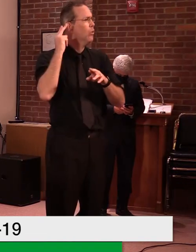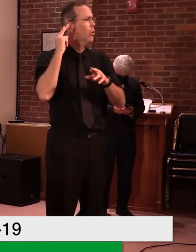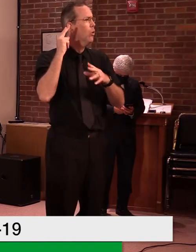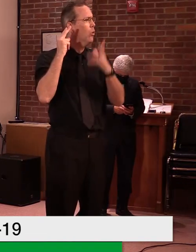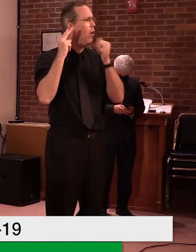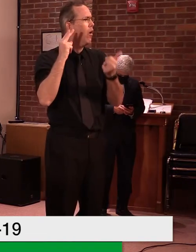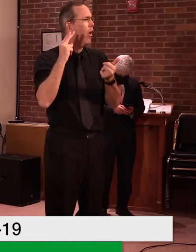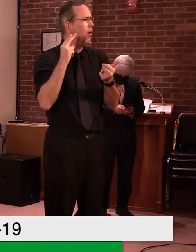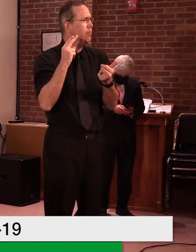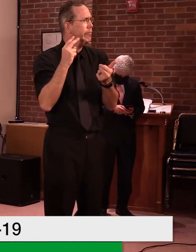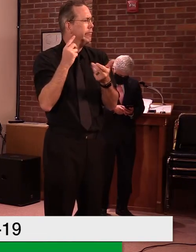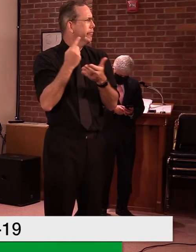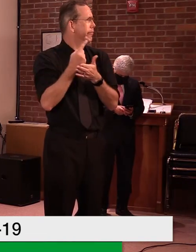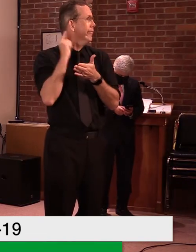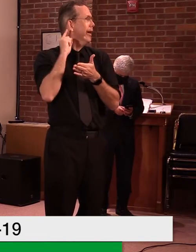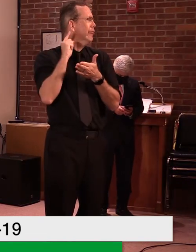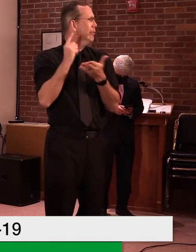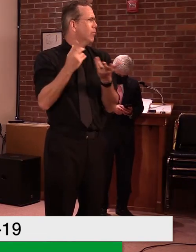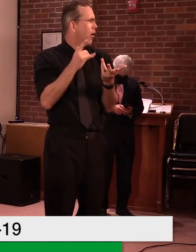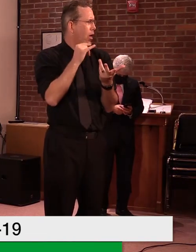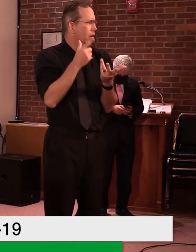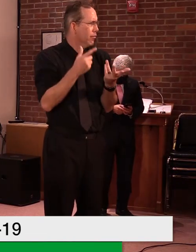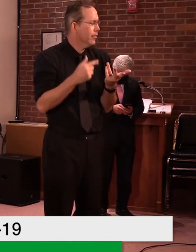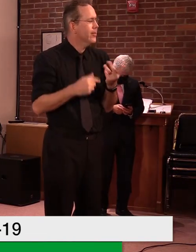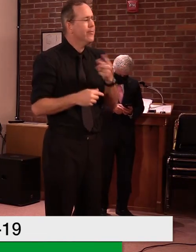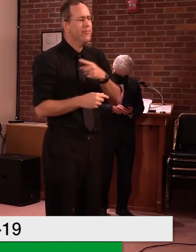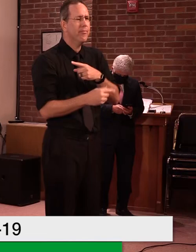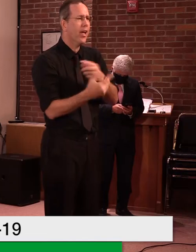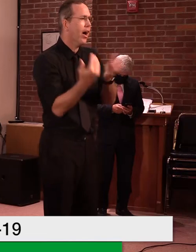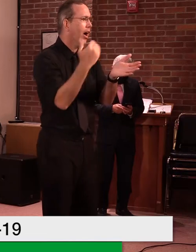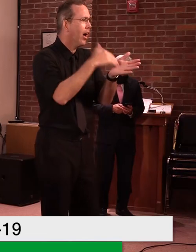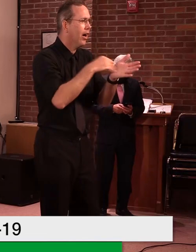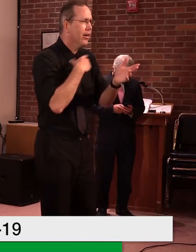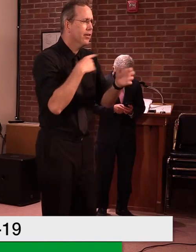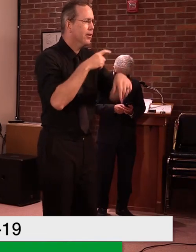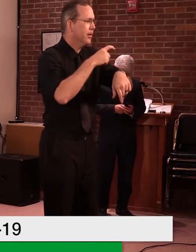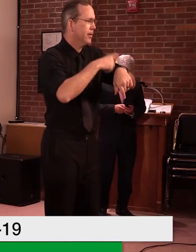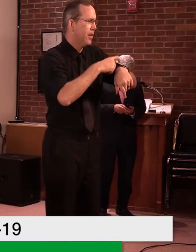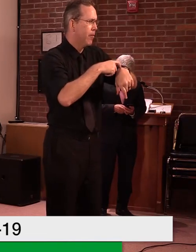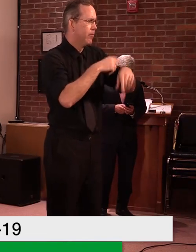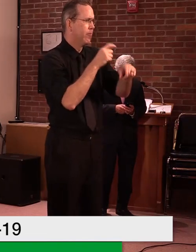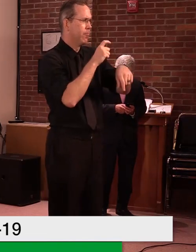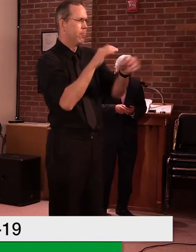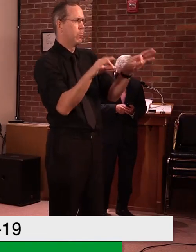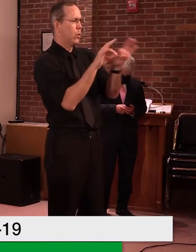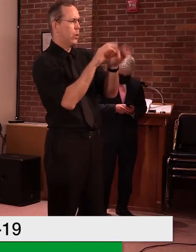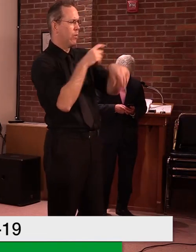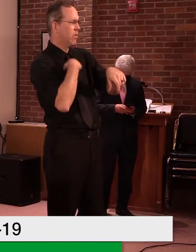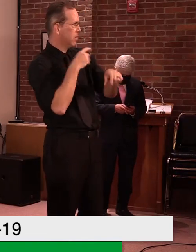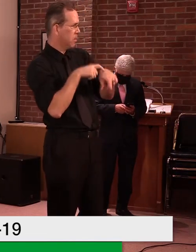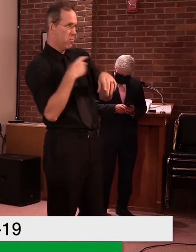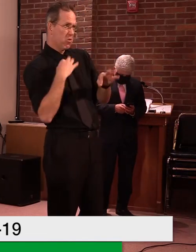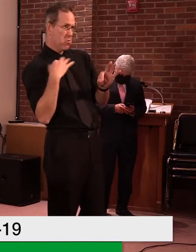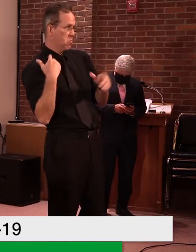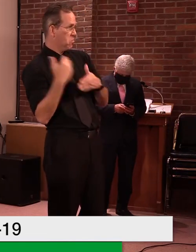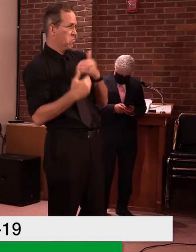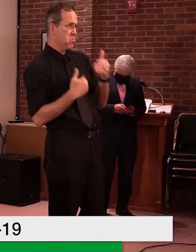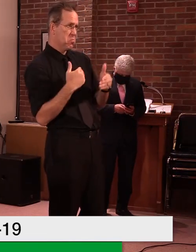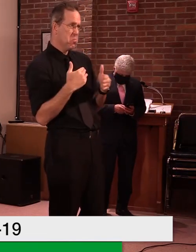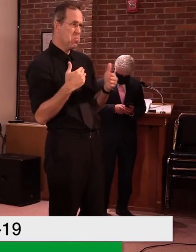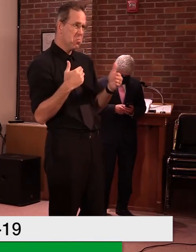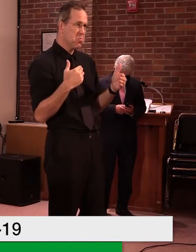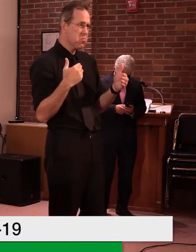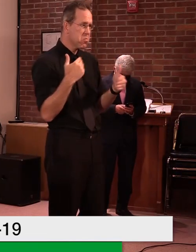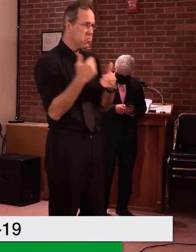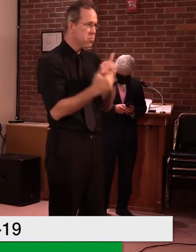Vermont. But as I stated weeks ago, we can't think of ourselves just as an island here because we're